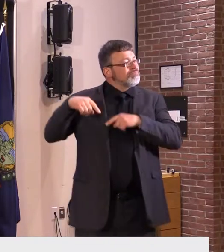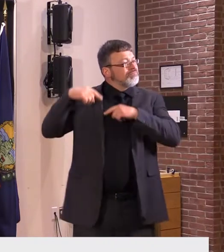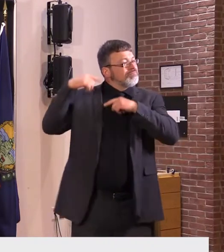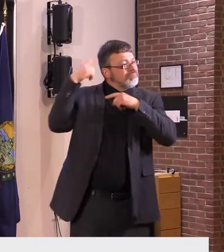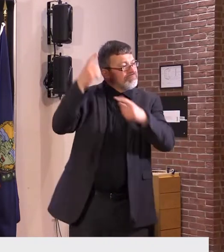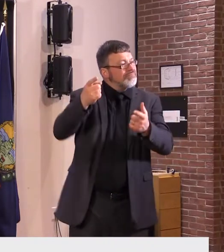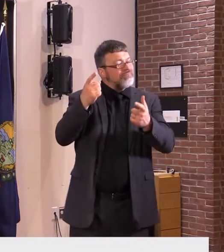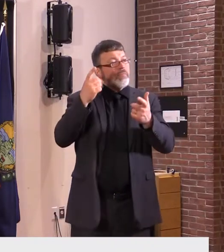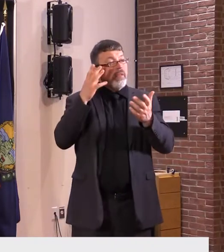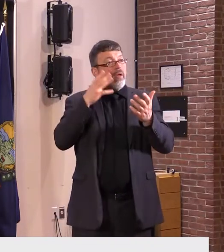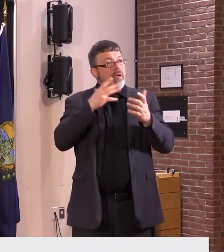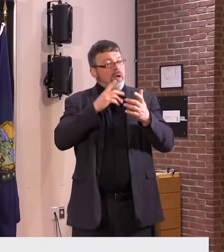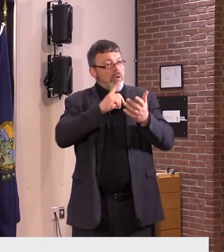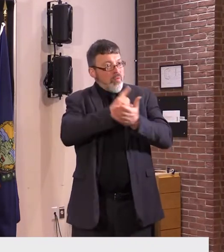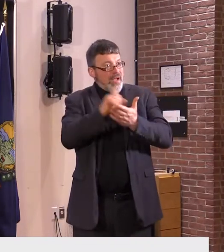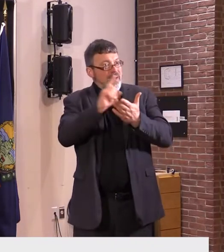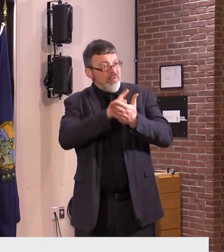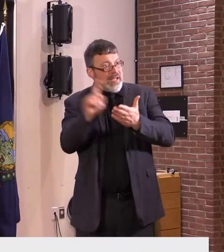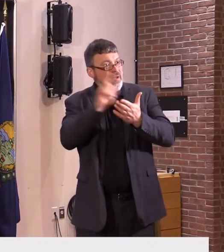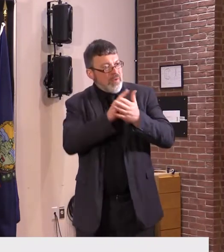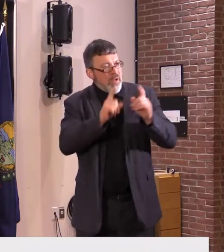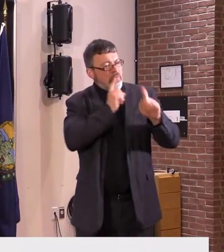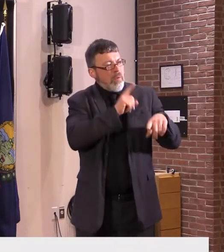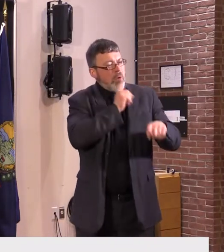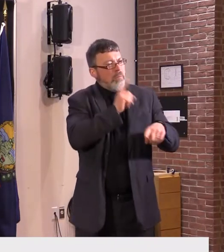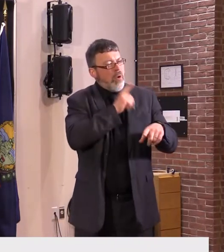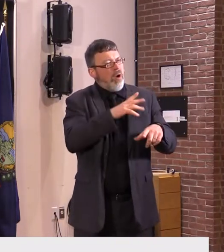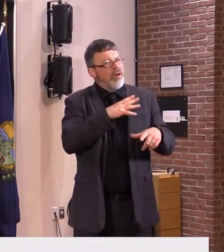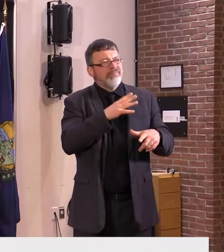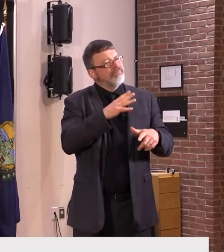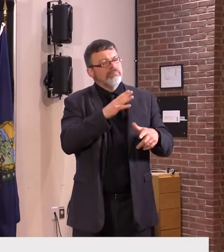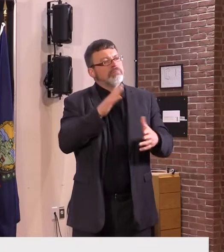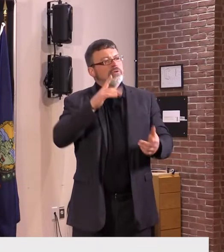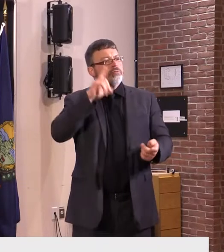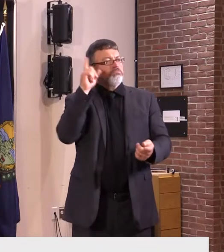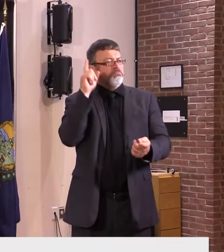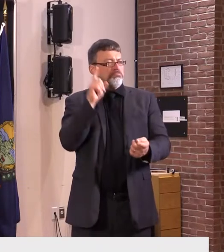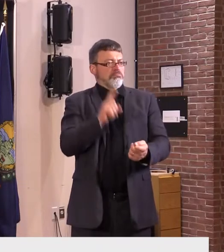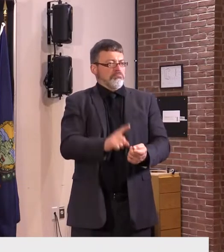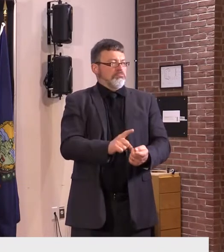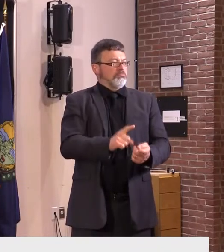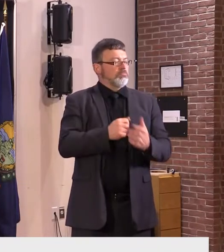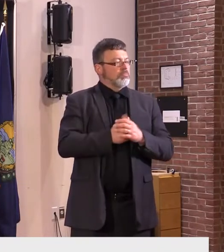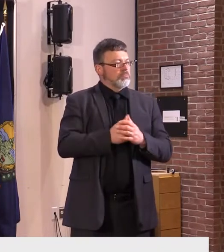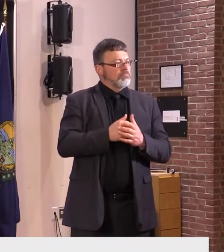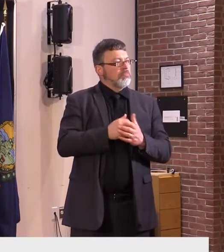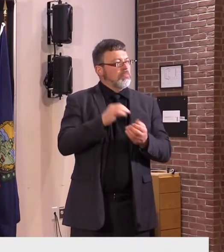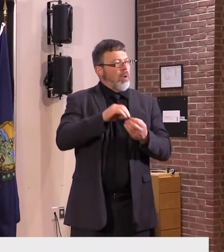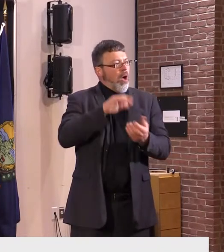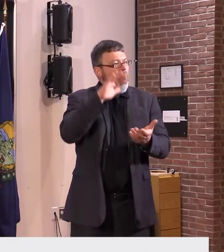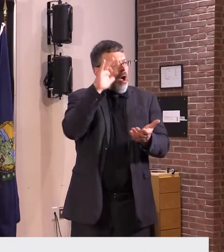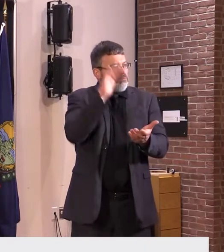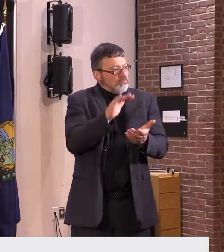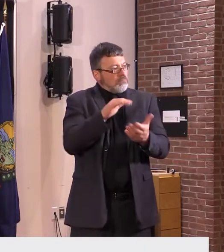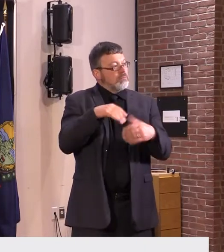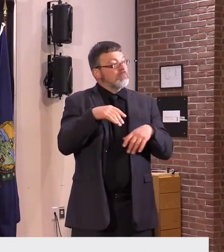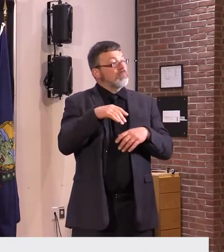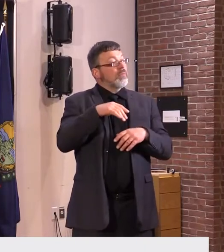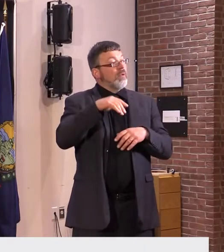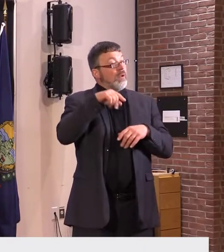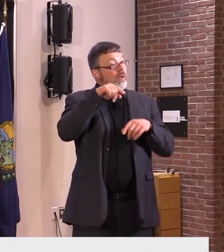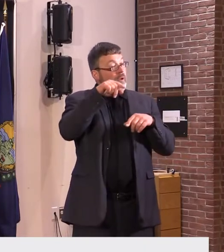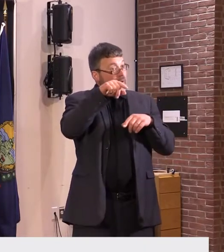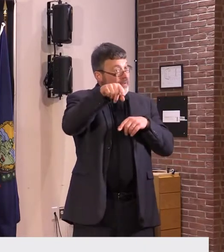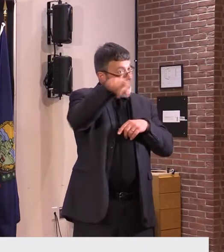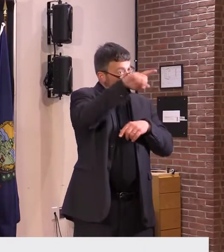report. These will include self-reported test results, the long-term care facilities report, the